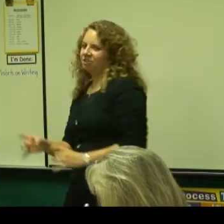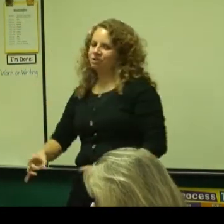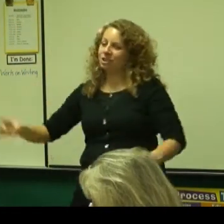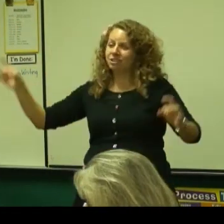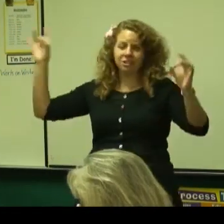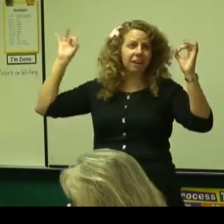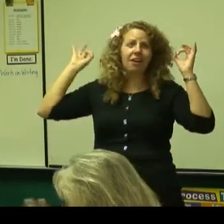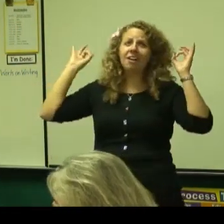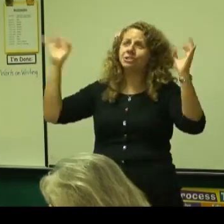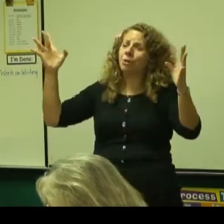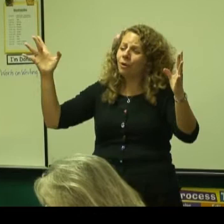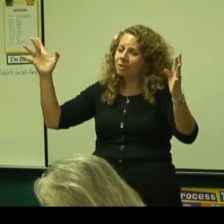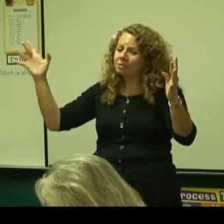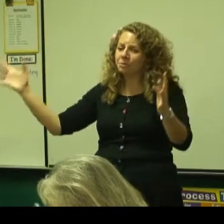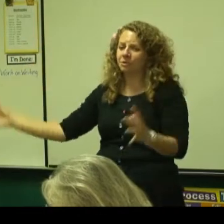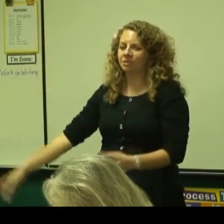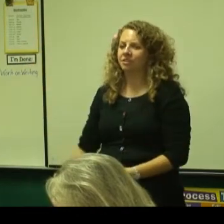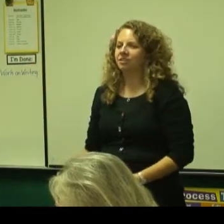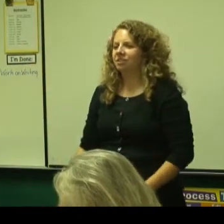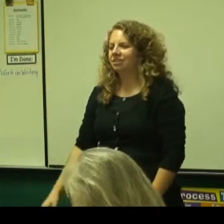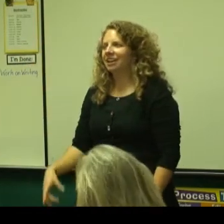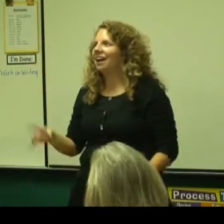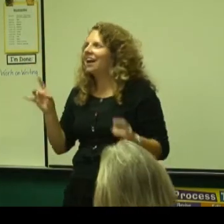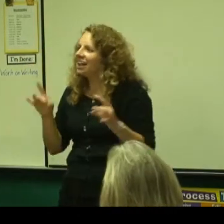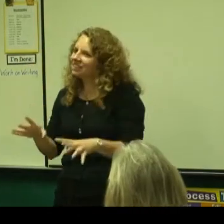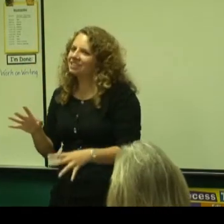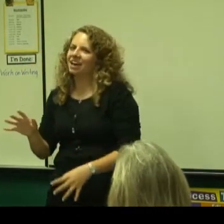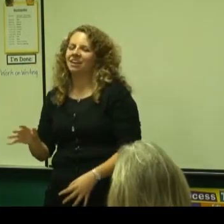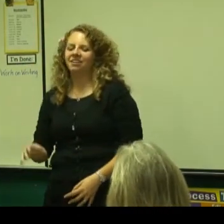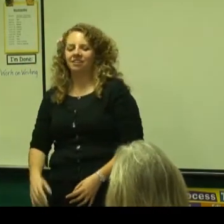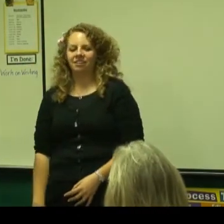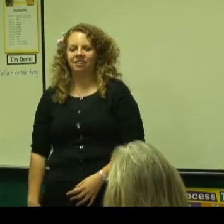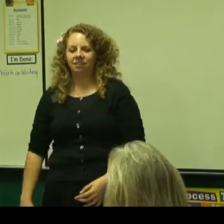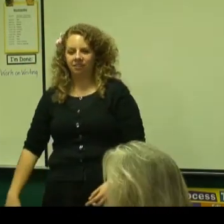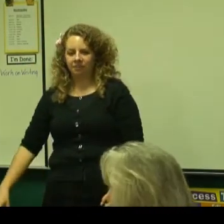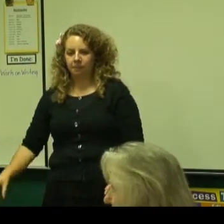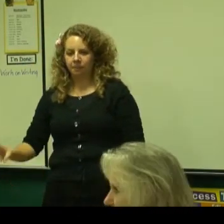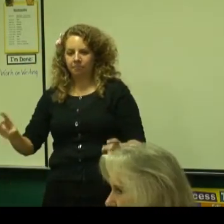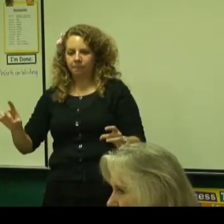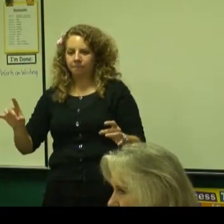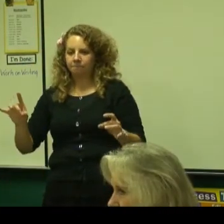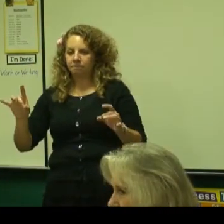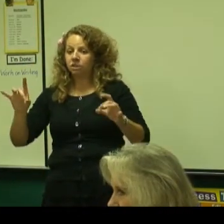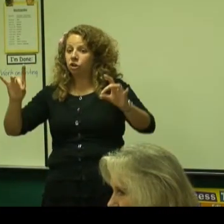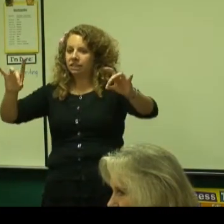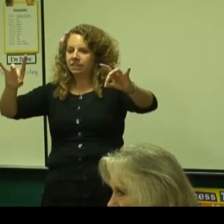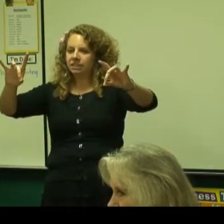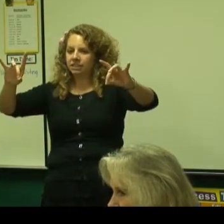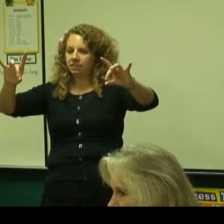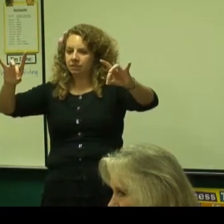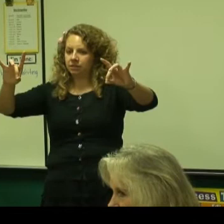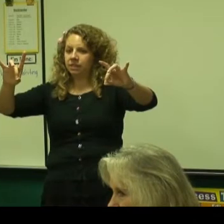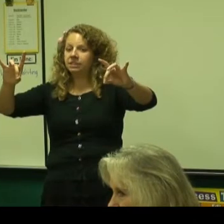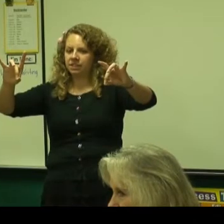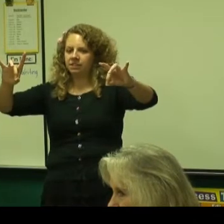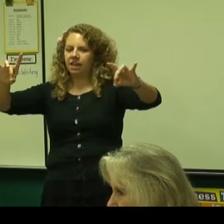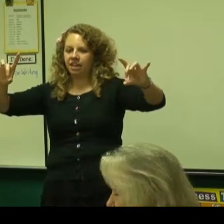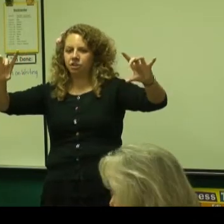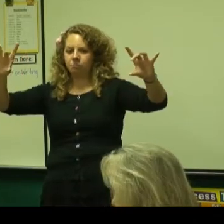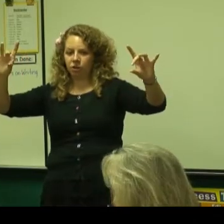so you can just like, oh, it's horrible. Like I hate that. So it's holding these together, not this. No, it is these. Oh. It's these. Yeah, it's your middle